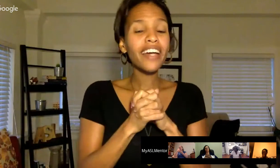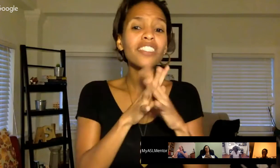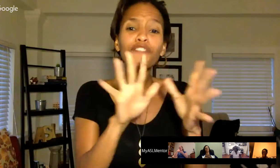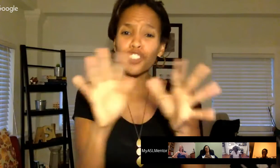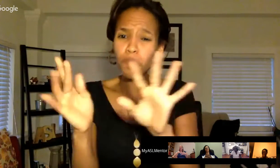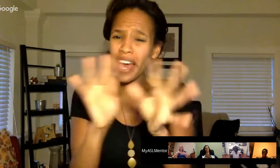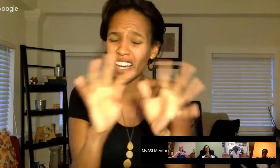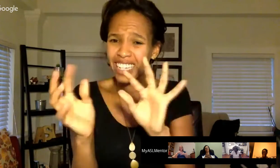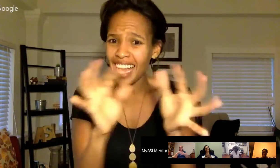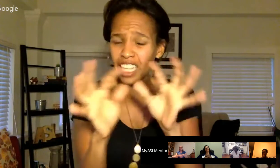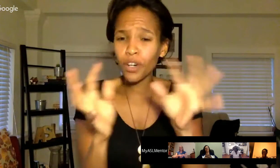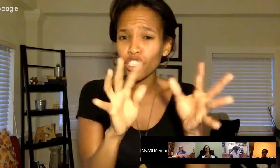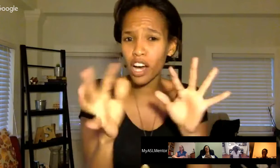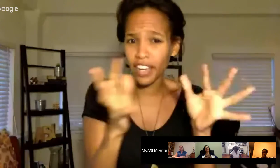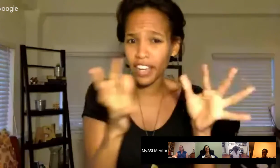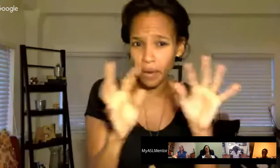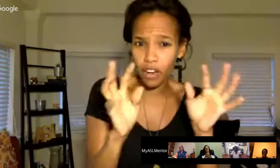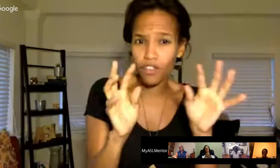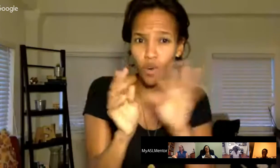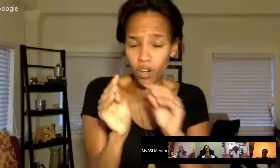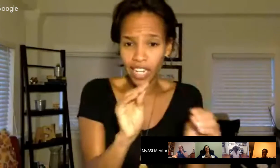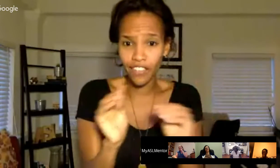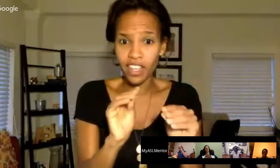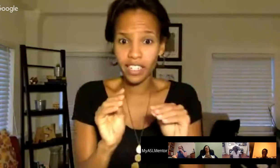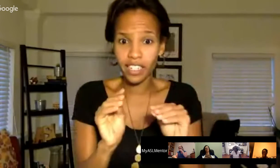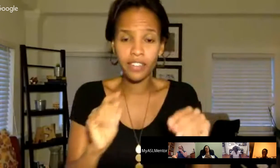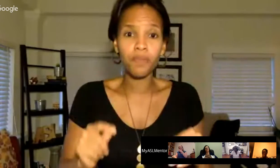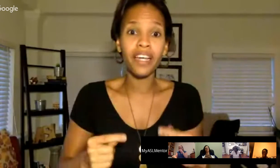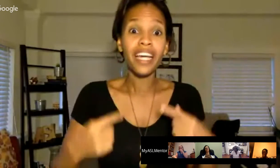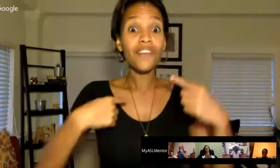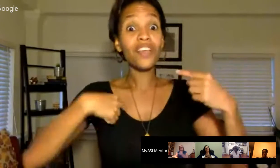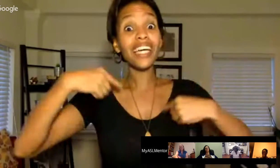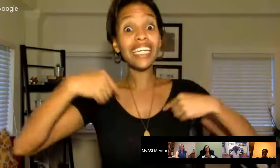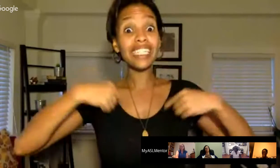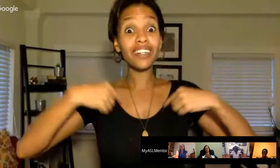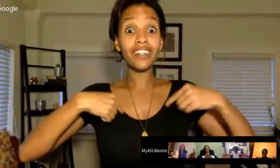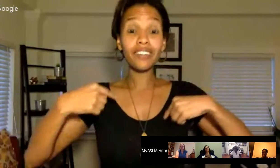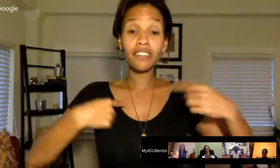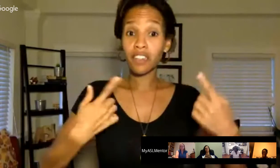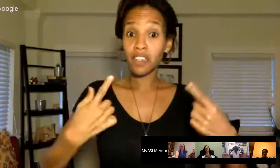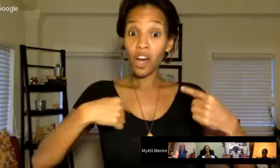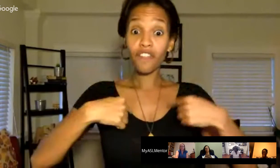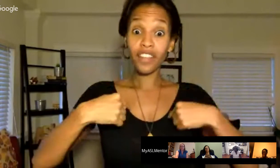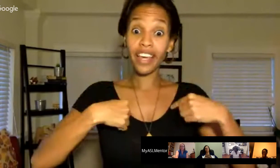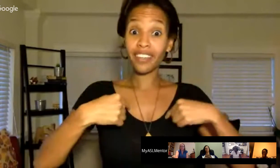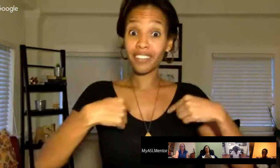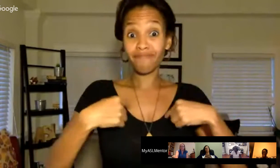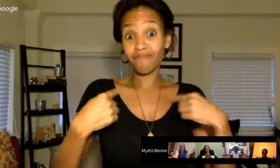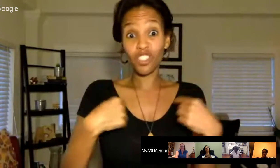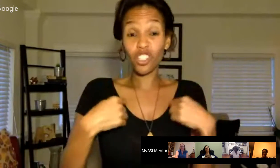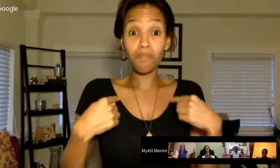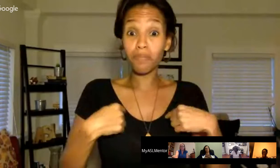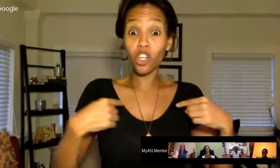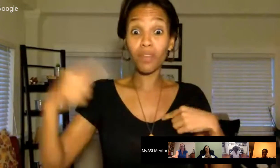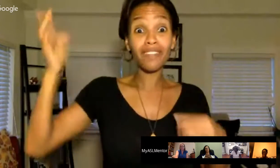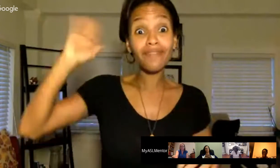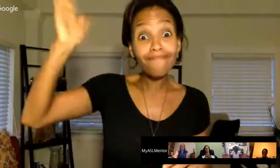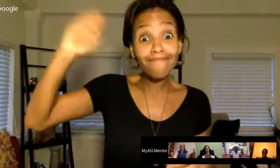it's going to differ depending on exactly what you're talking about, of course, like everything does. But this idea of like